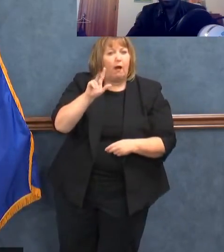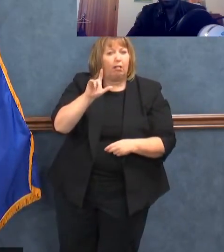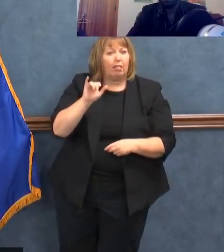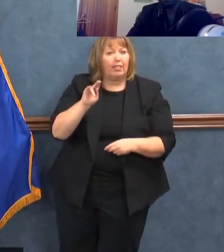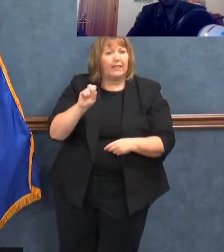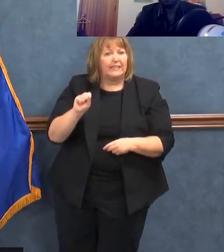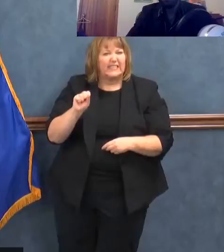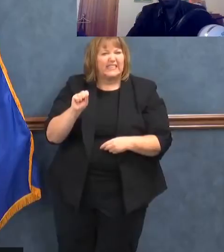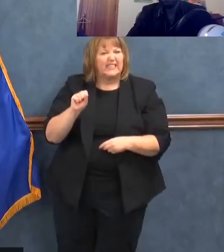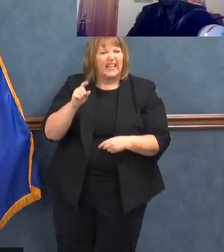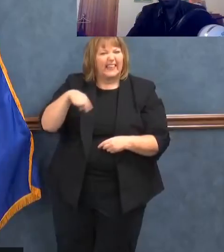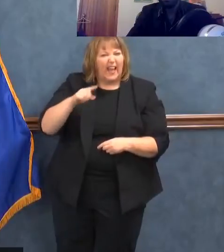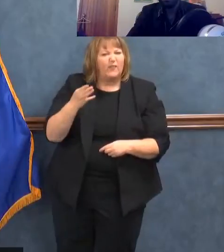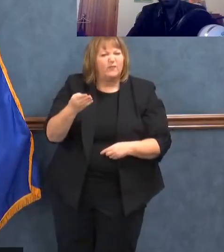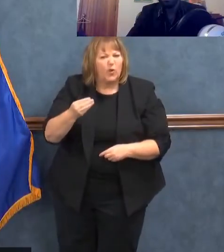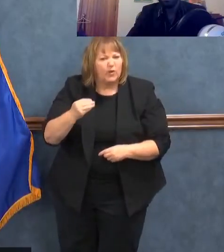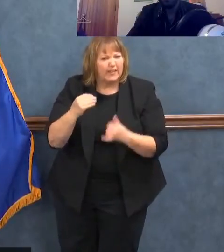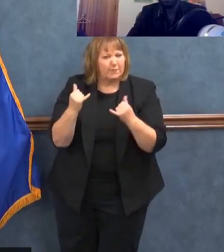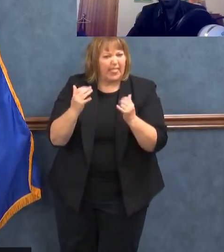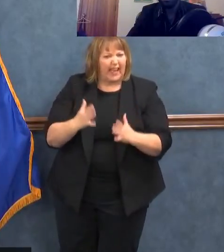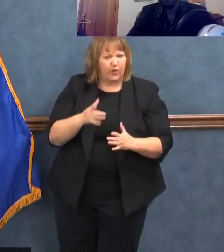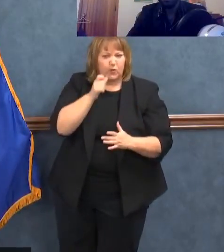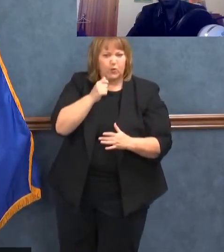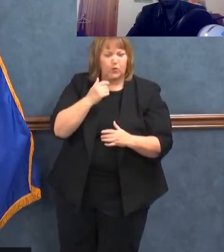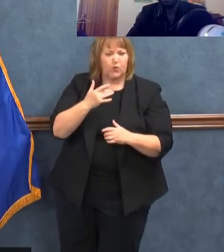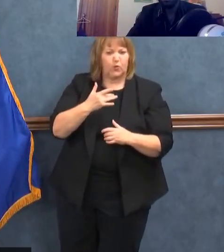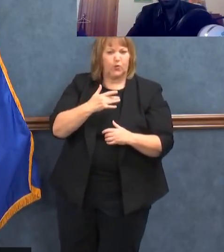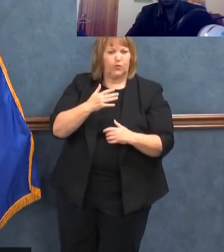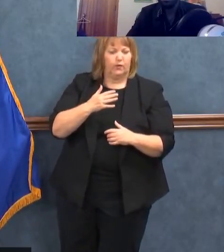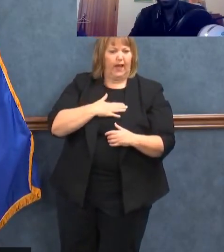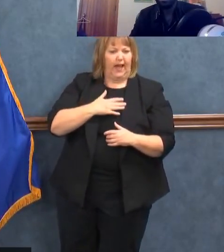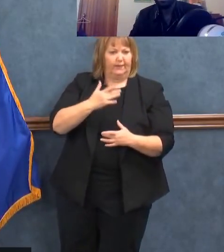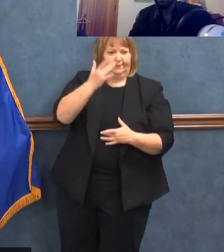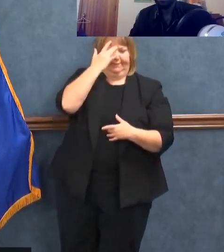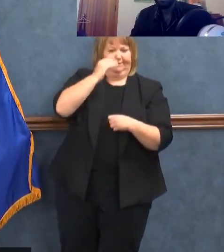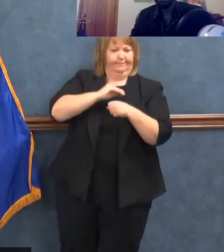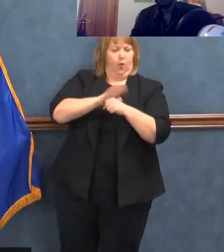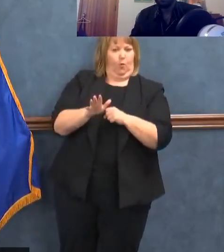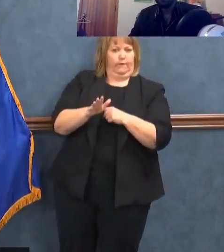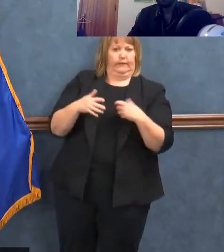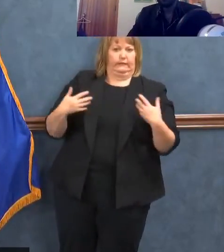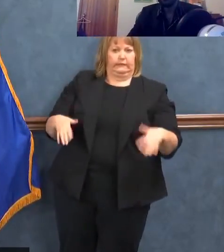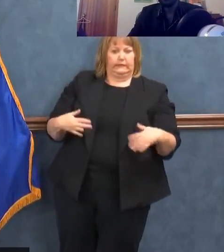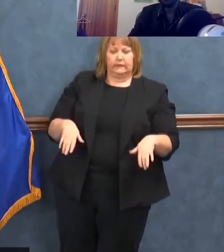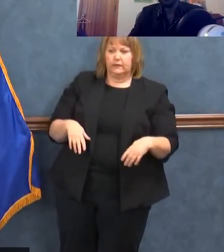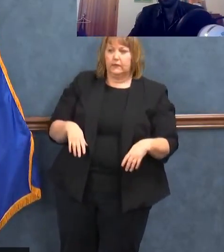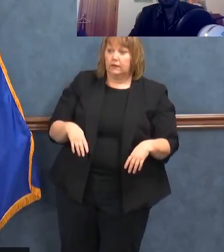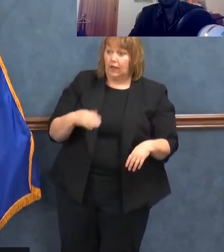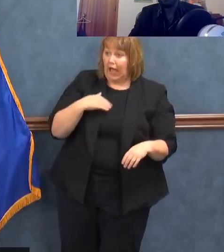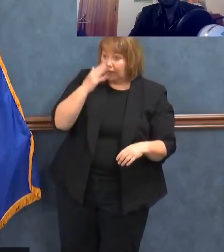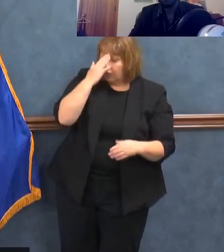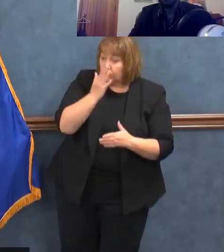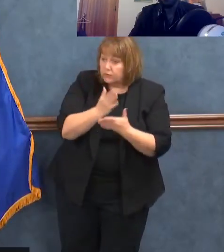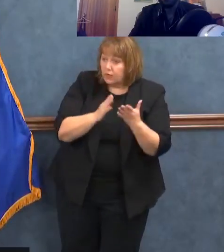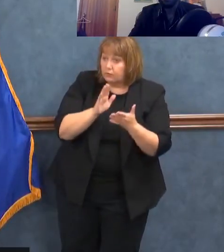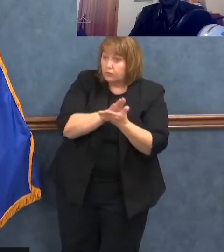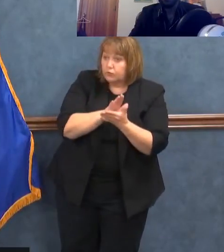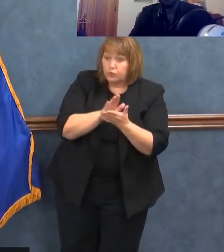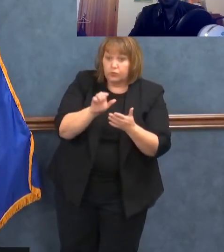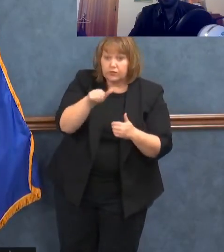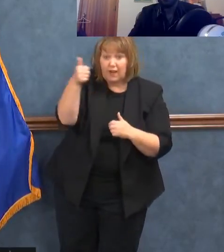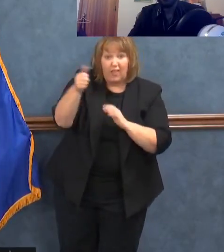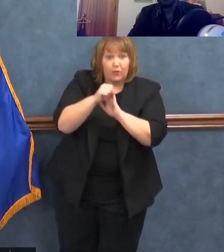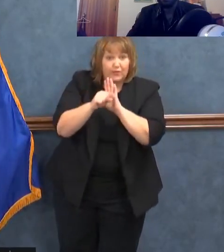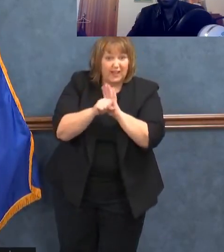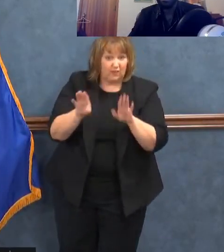there's a lot to be concerned about. We're following it very, very closely. I know some schools across the country opened up today. Yeah. So we'll be looking in